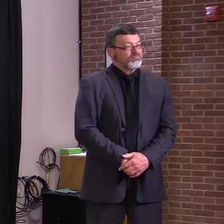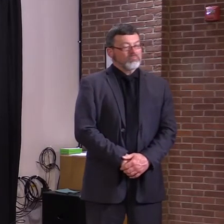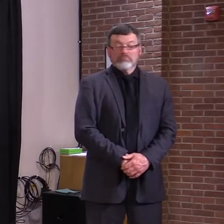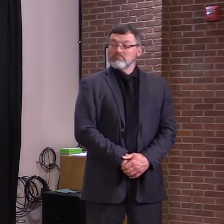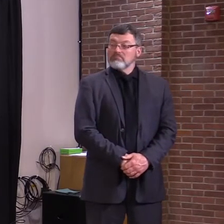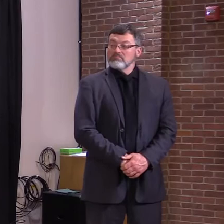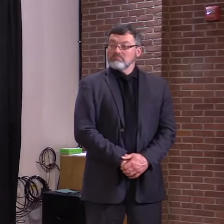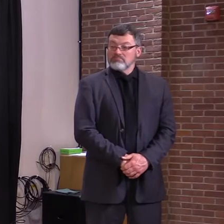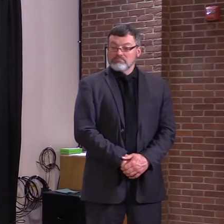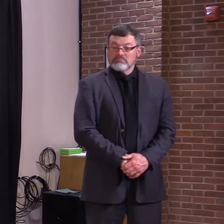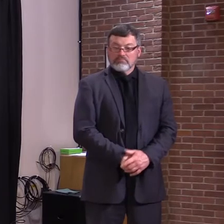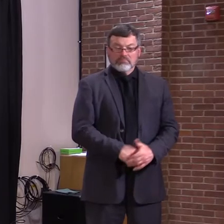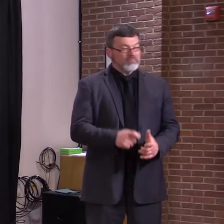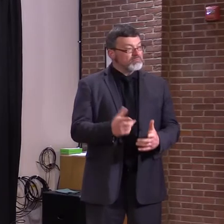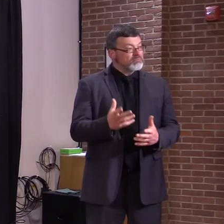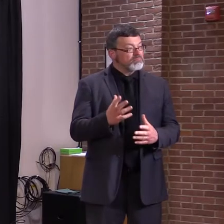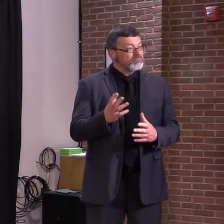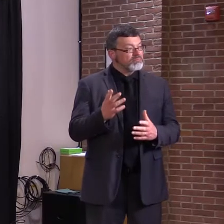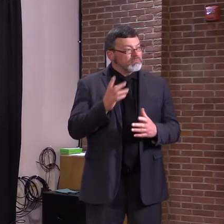Sid?